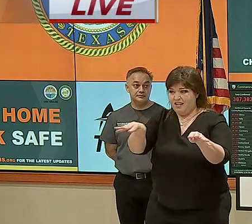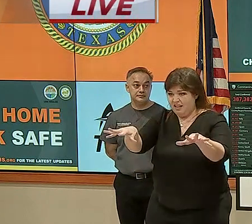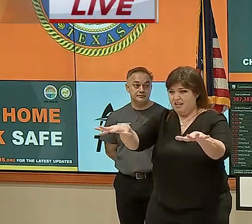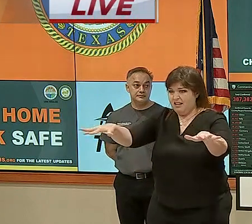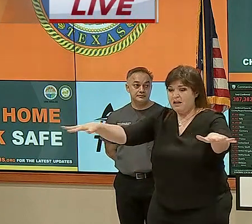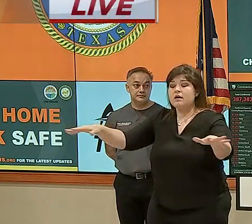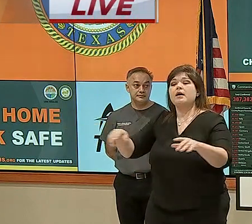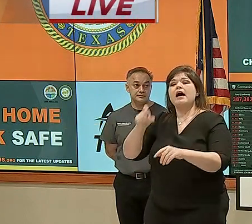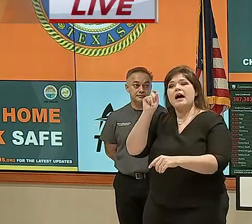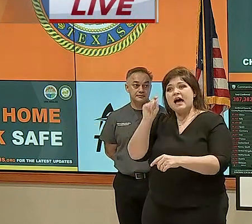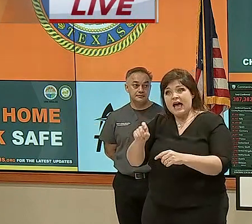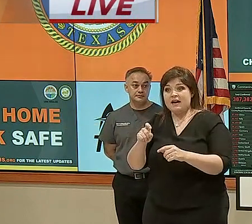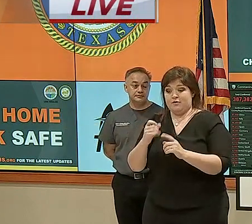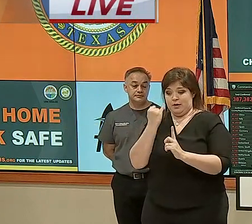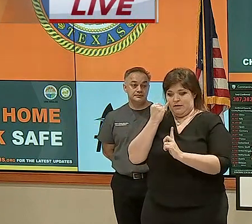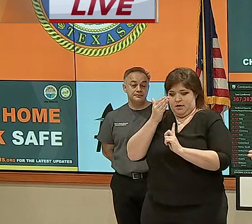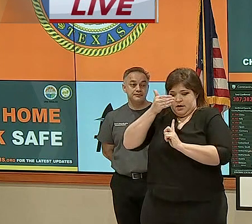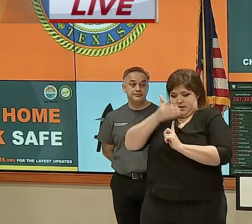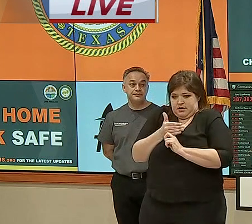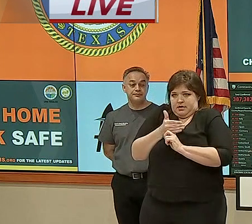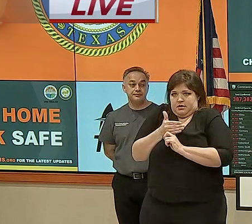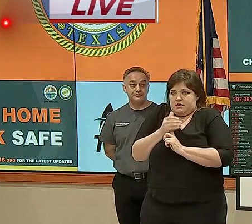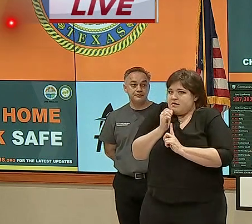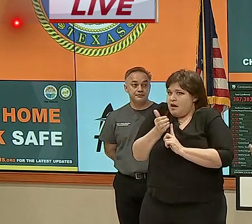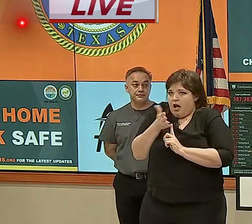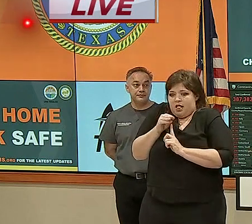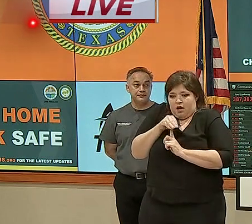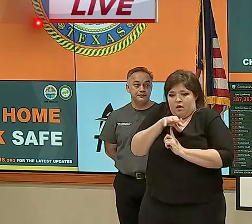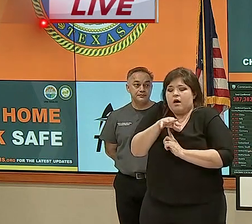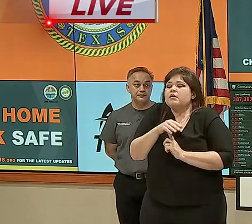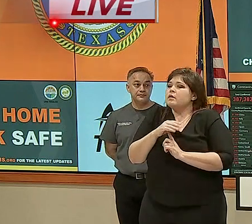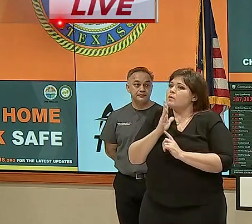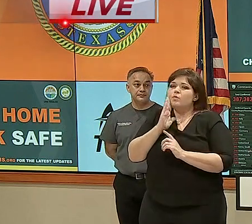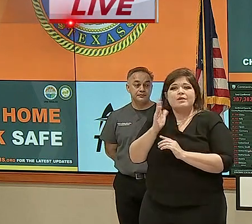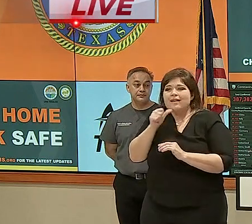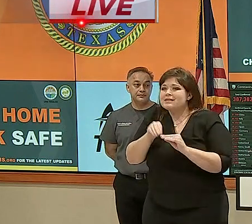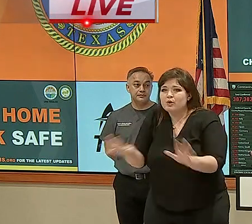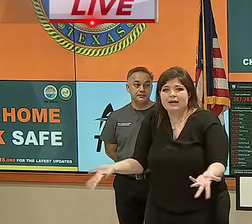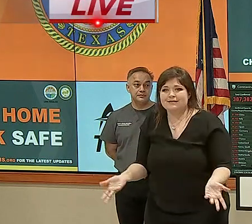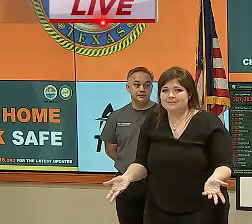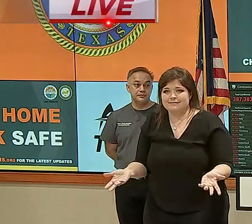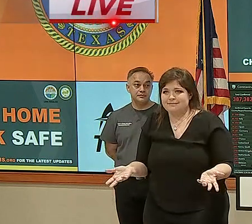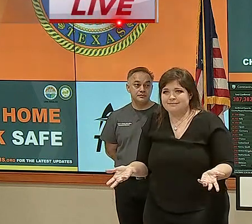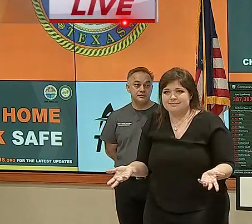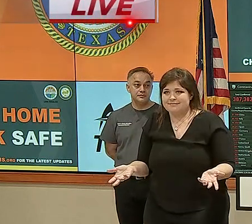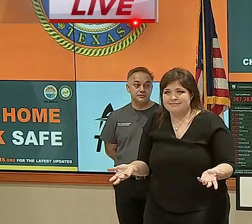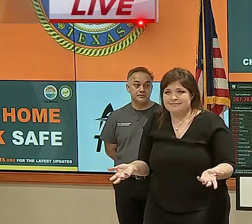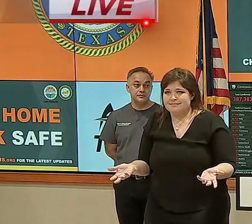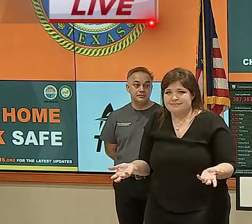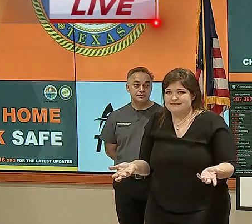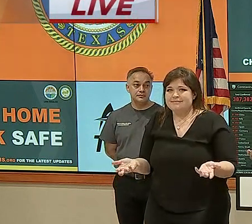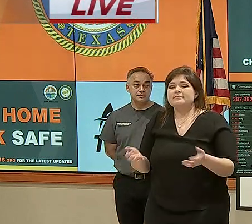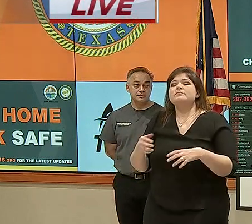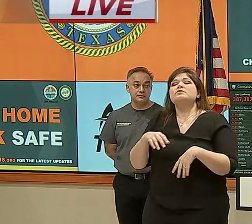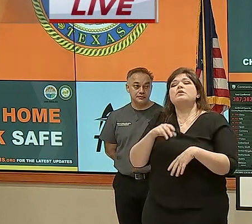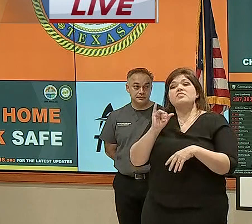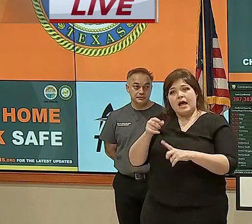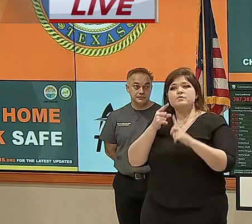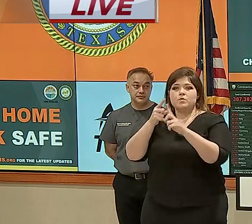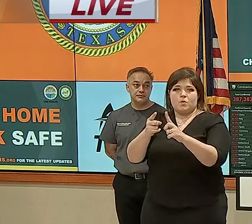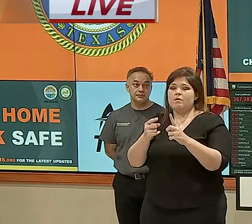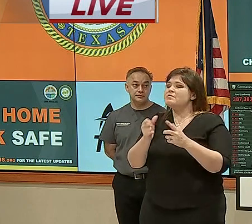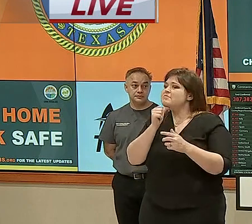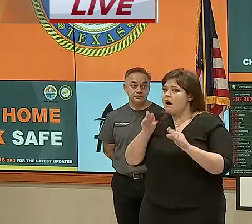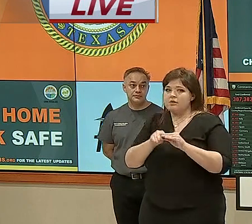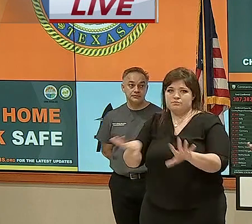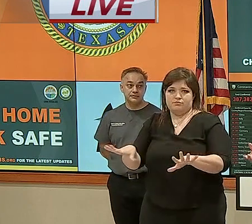not spread. And then we can sort things out and figure out how to get out of this and move on with our lives, which of course is what we all want to do. So I want to thank